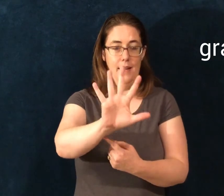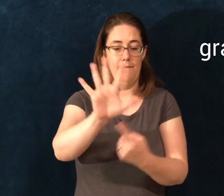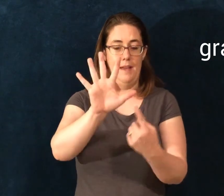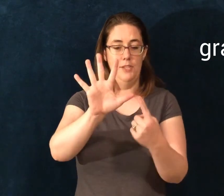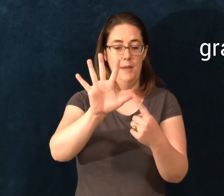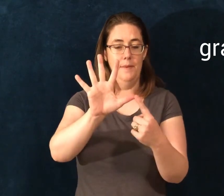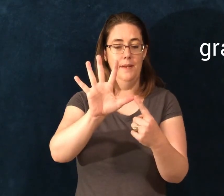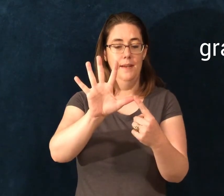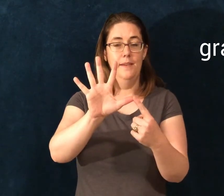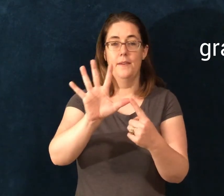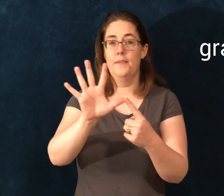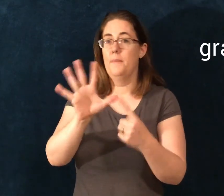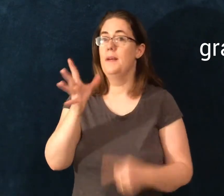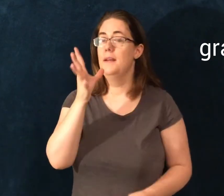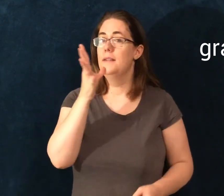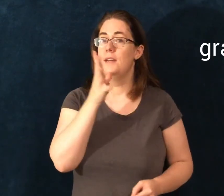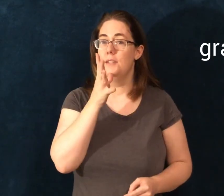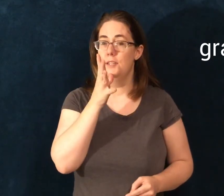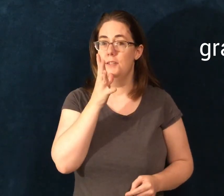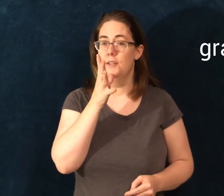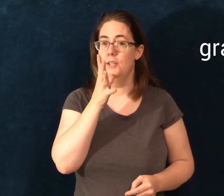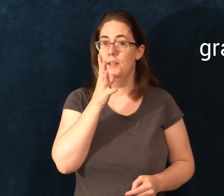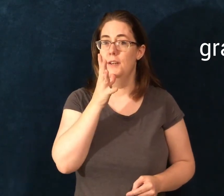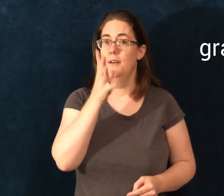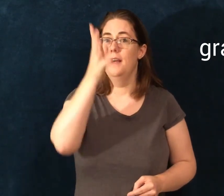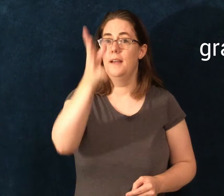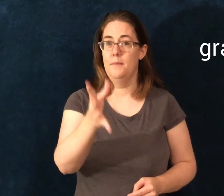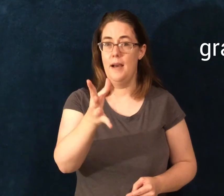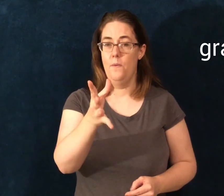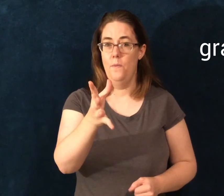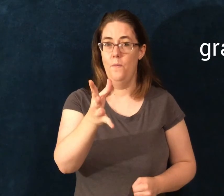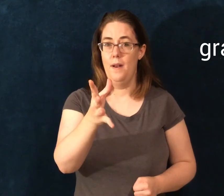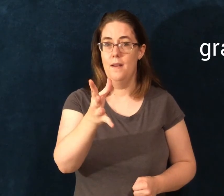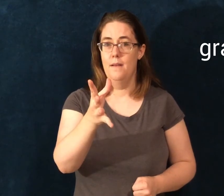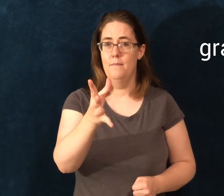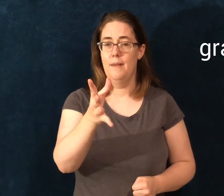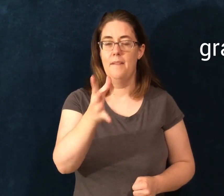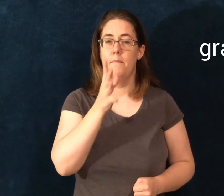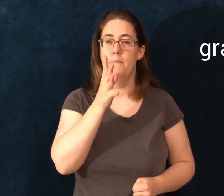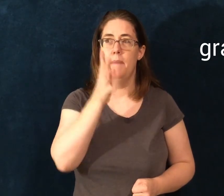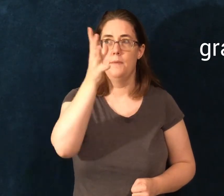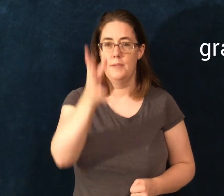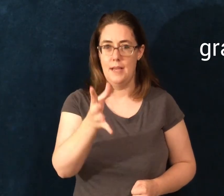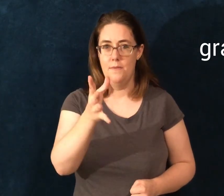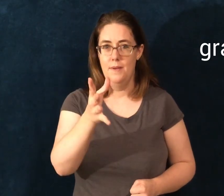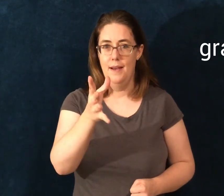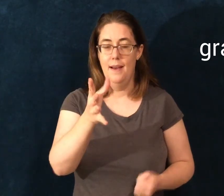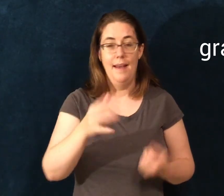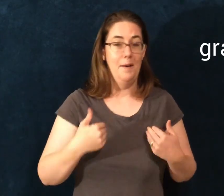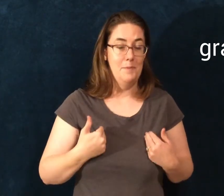5 shape. Your thumb touches your chin and comes out 1, kind of bounces out. It helps me to